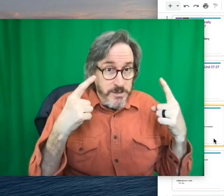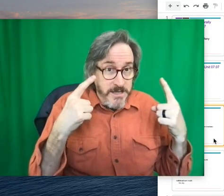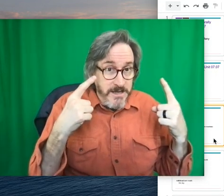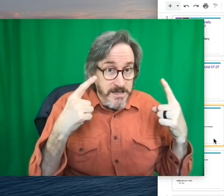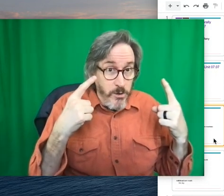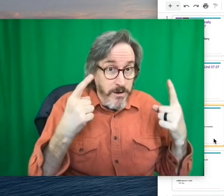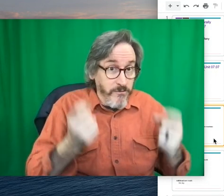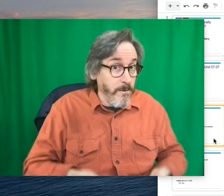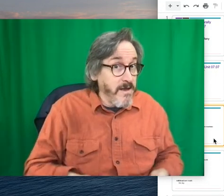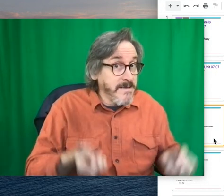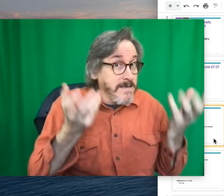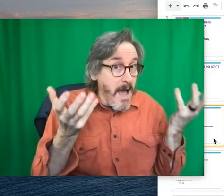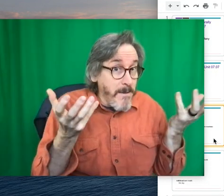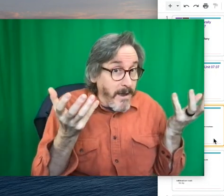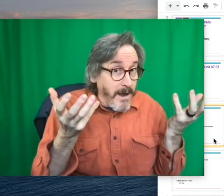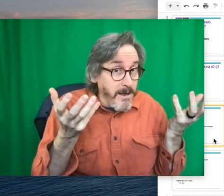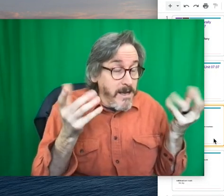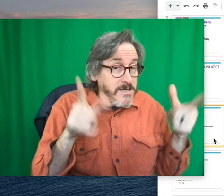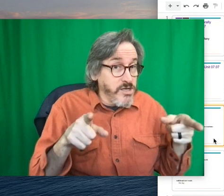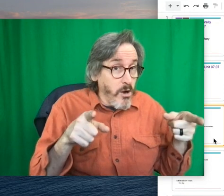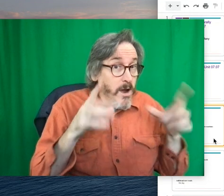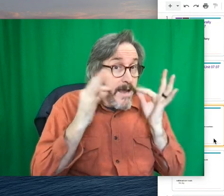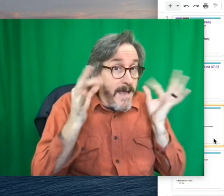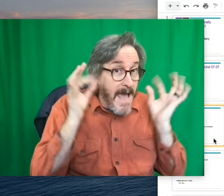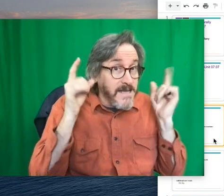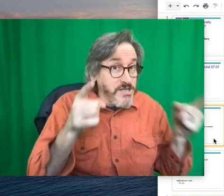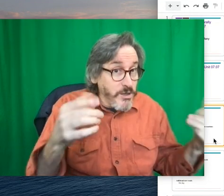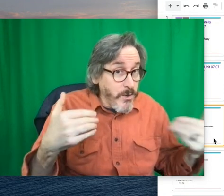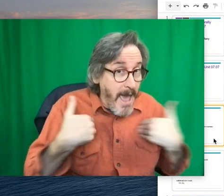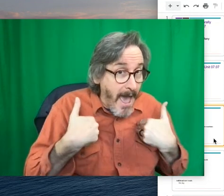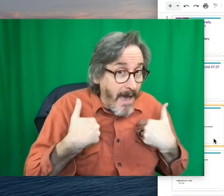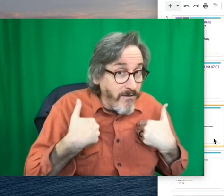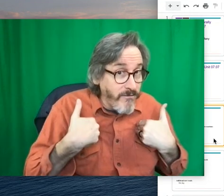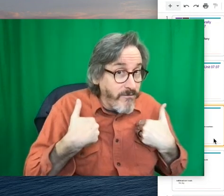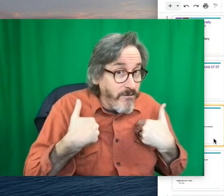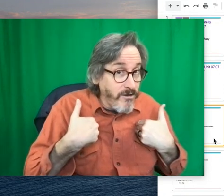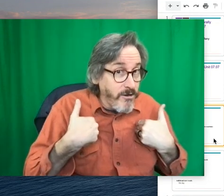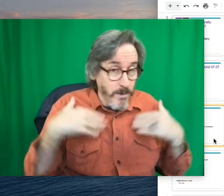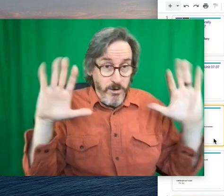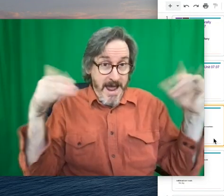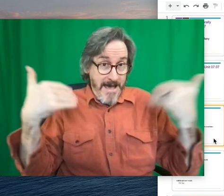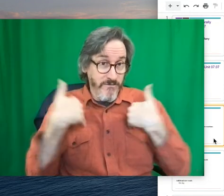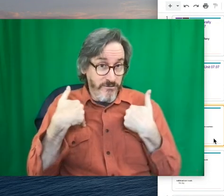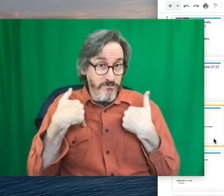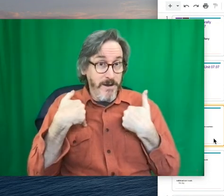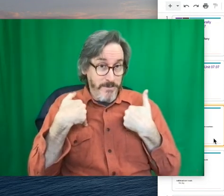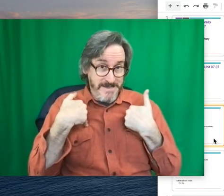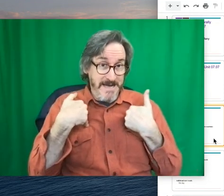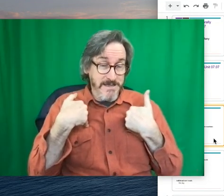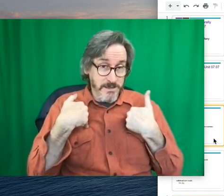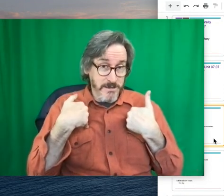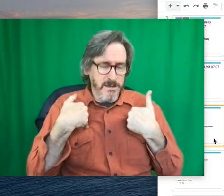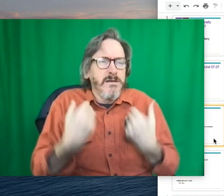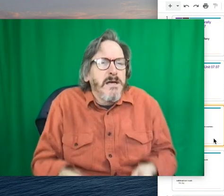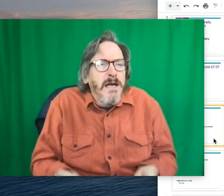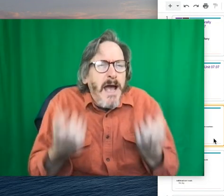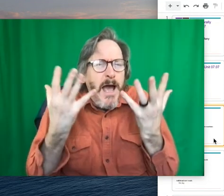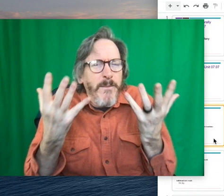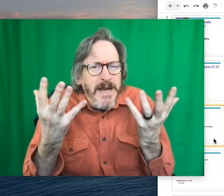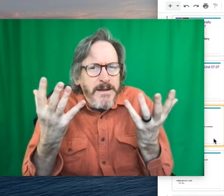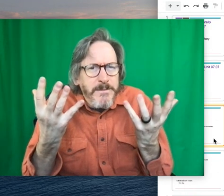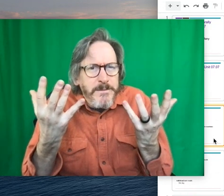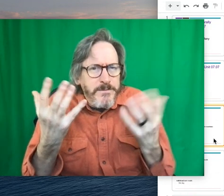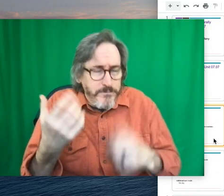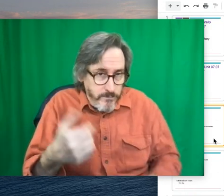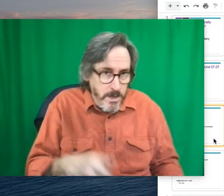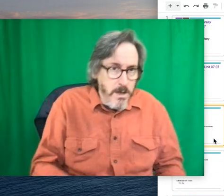be the interesting thing, is going from topic. So cats you have, remember have, right? Possess, how